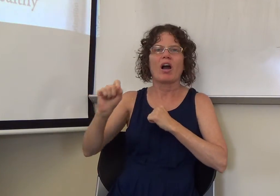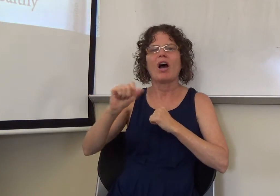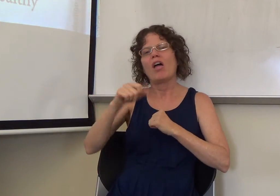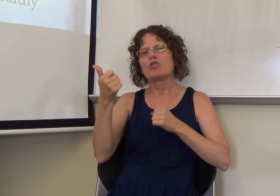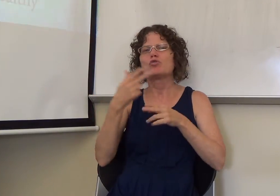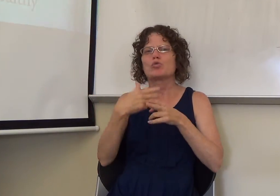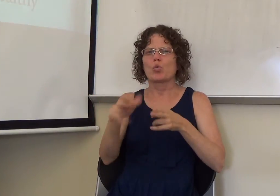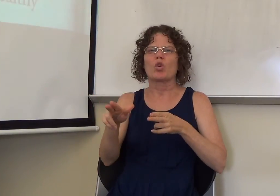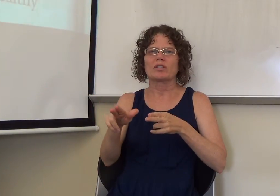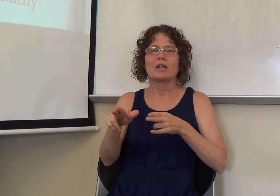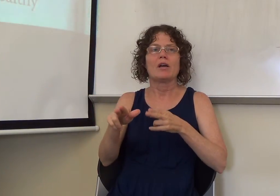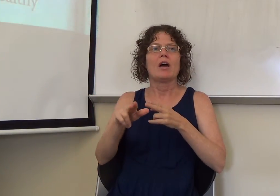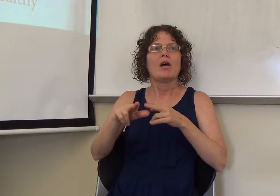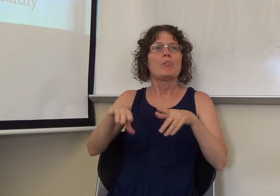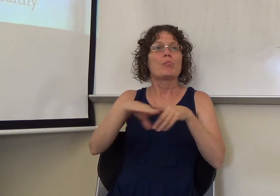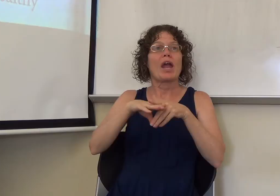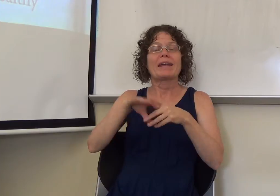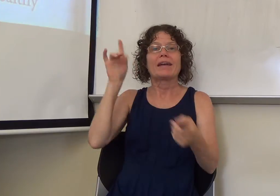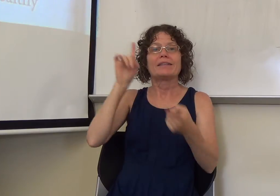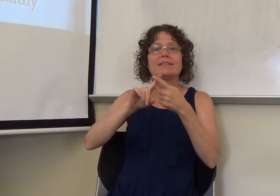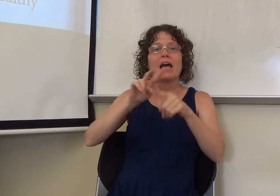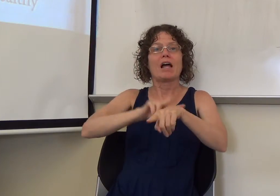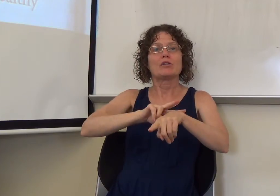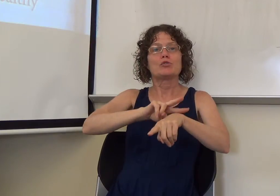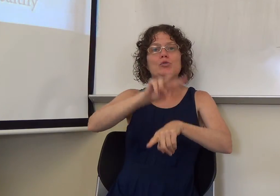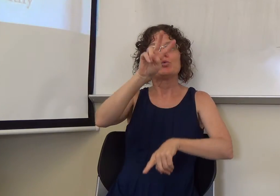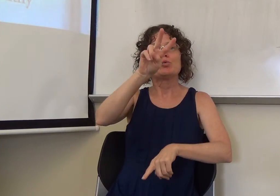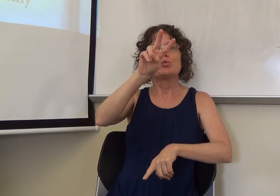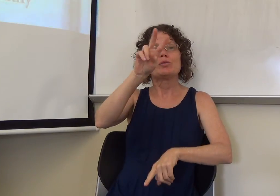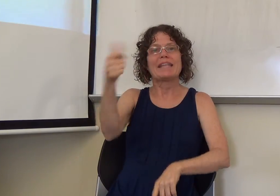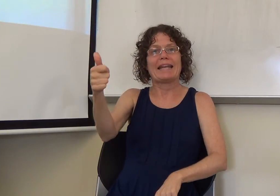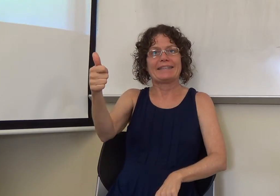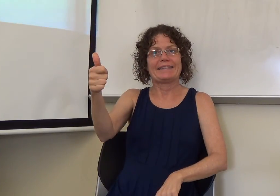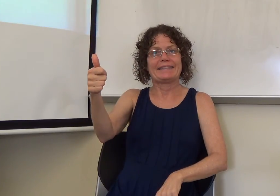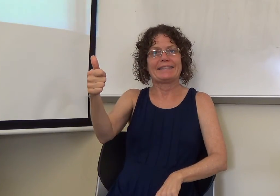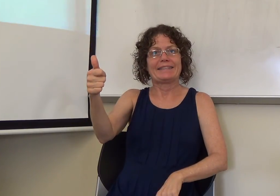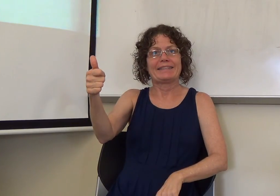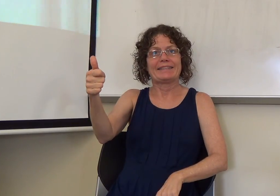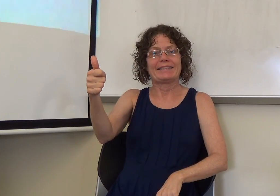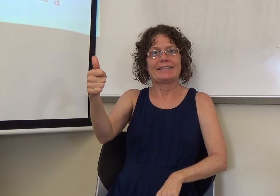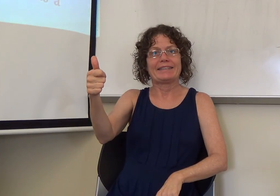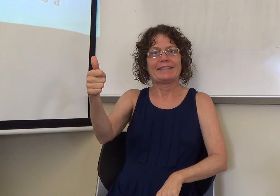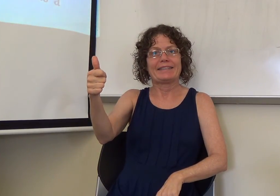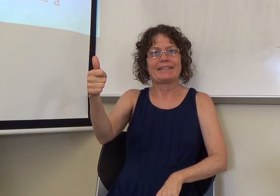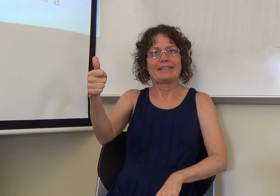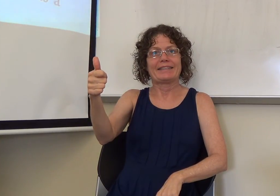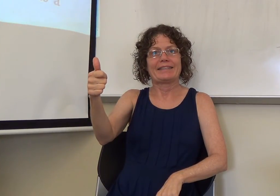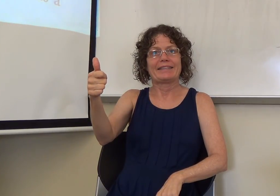break until 2:10, and then we'll come back and finish these and go on to the